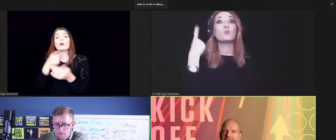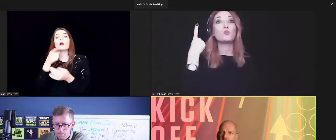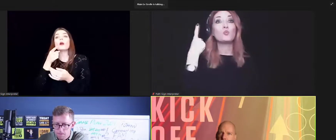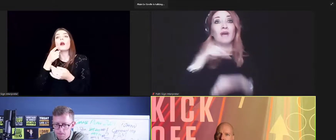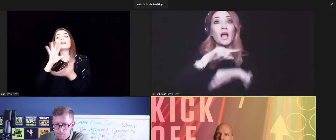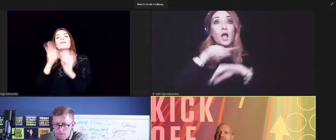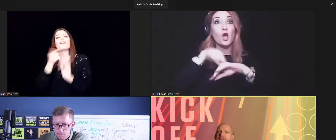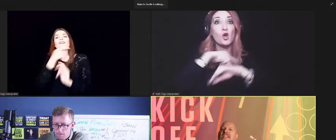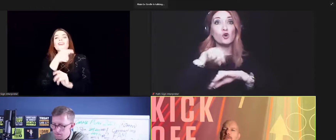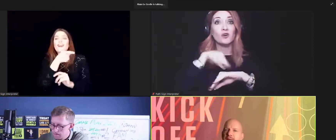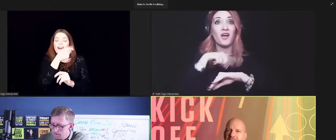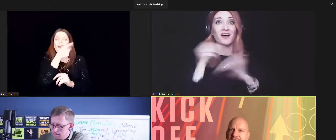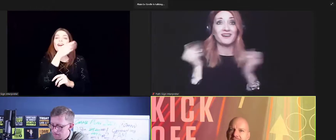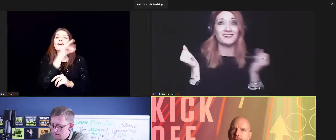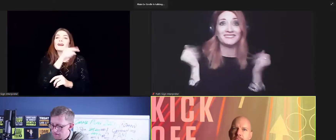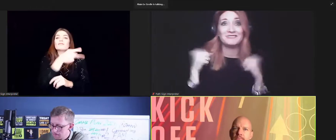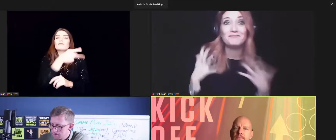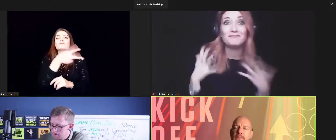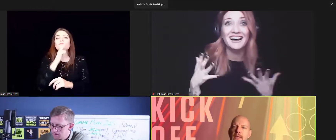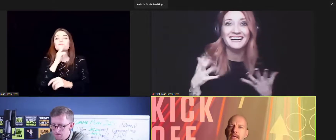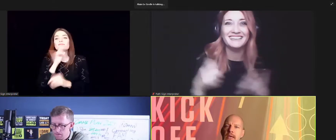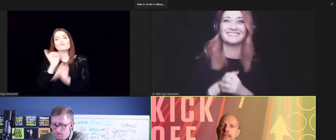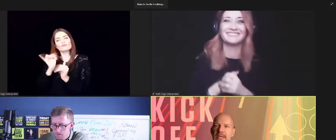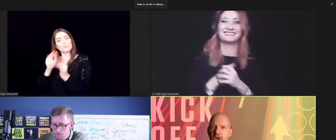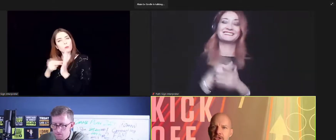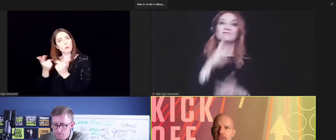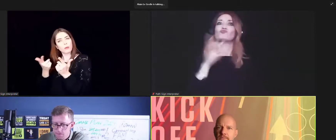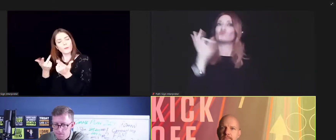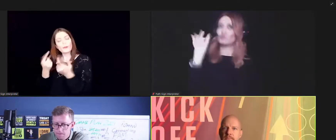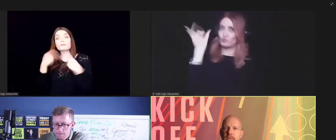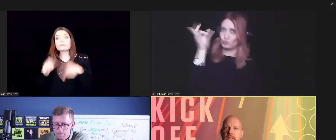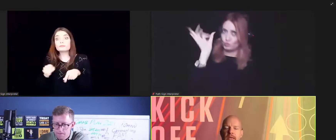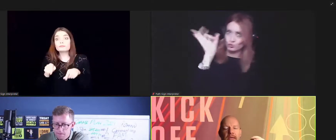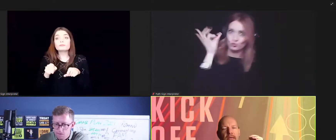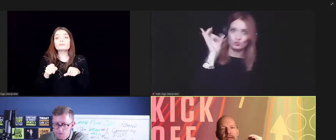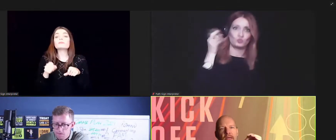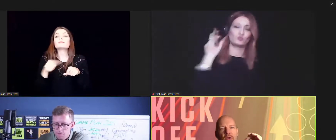my Instagram, and let's play the game. Because